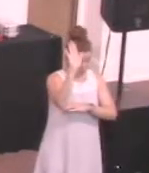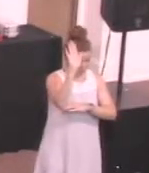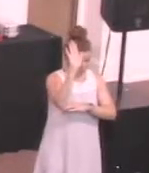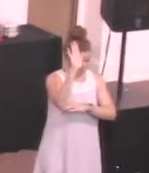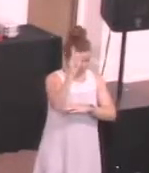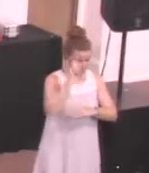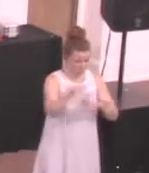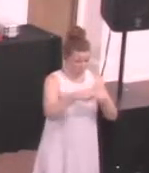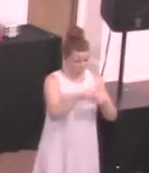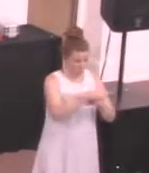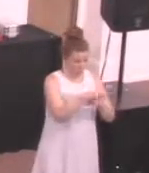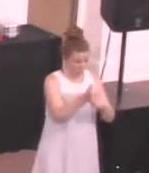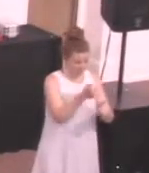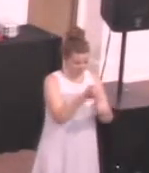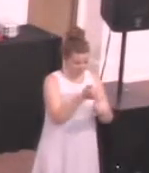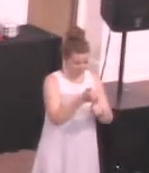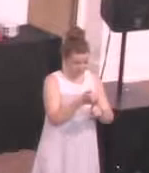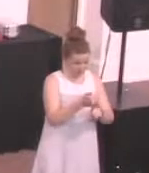there by yourself.